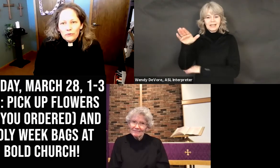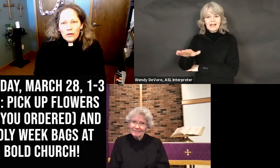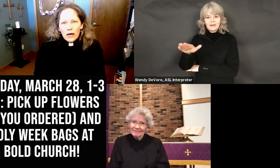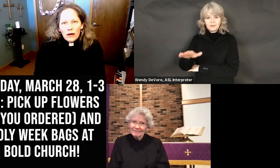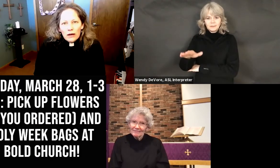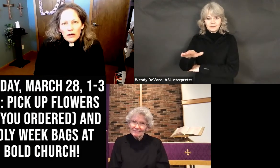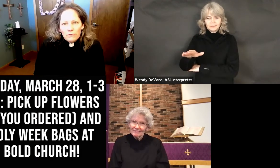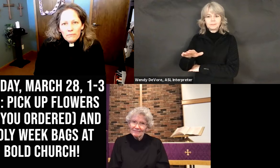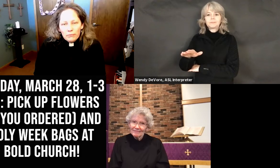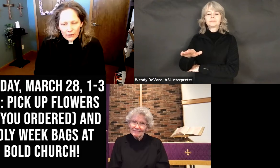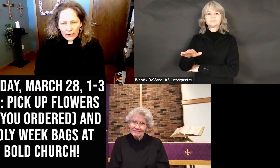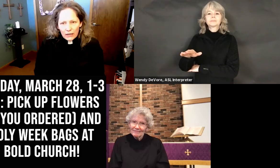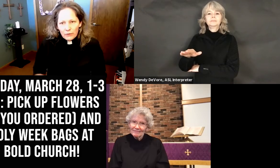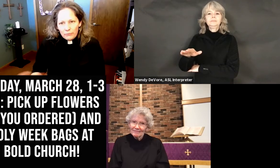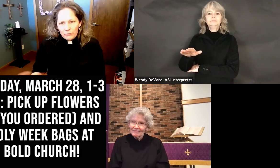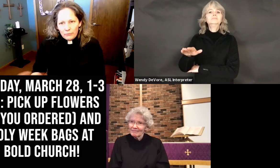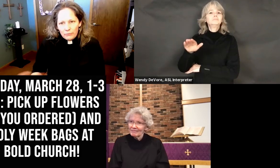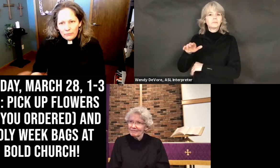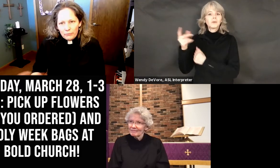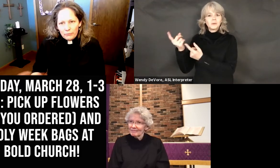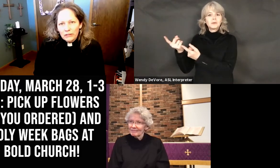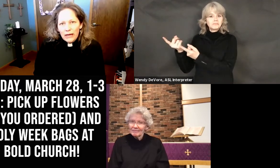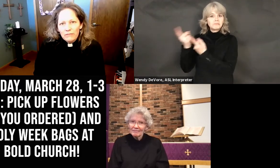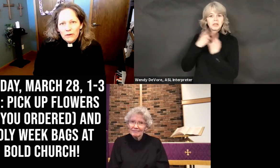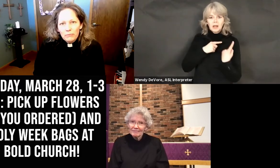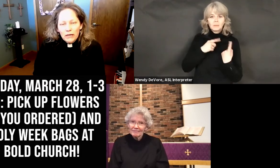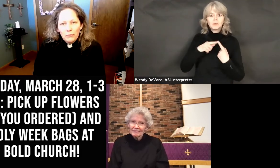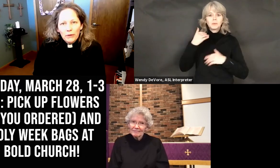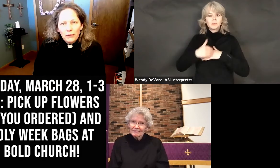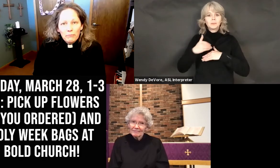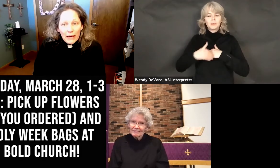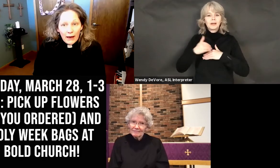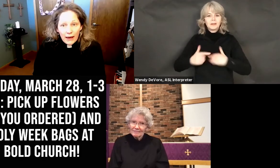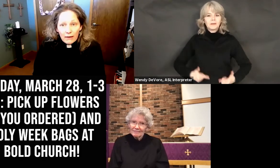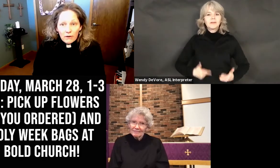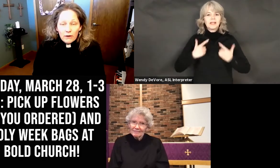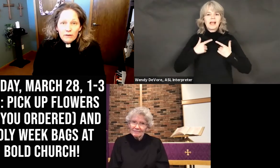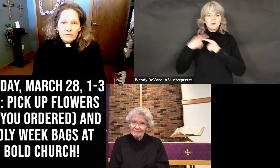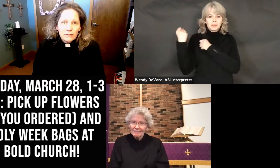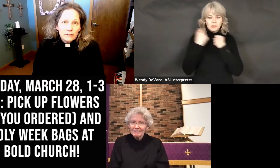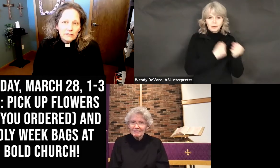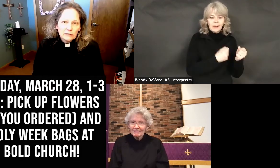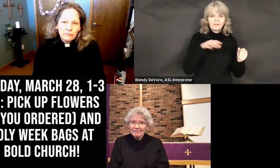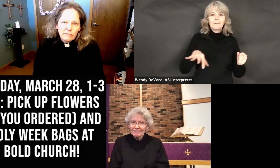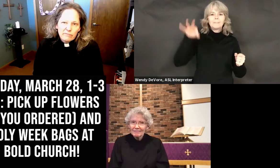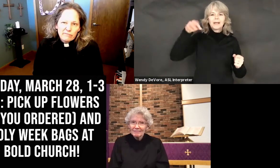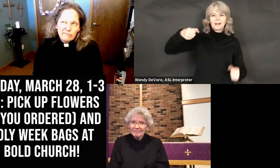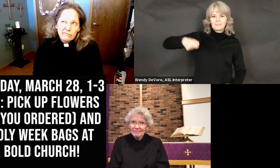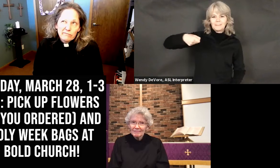you can come drive over to Bread of Life and pick up a bag of little